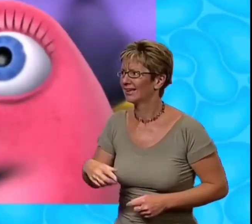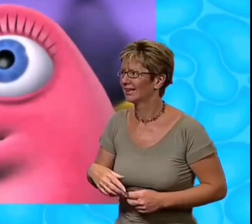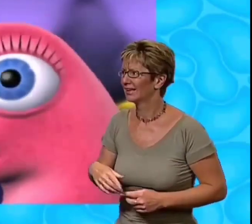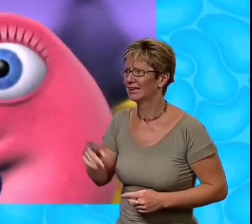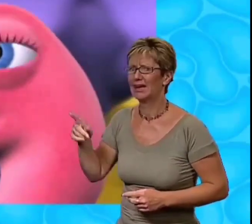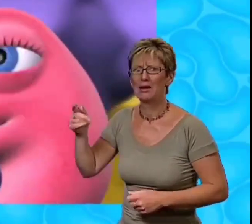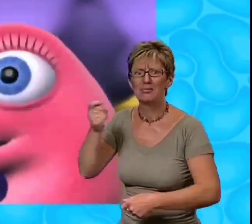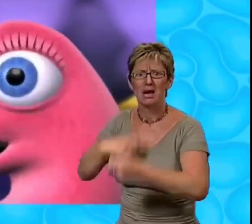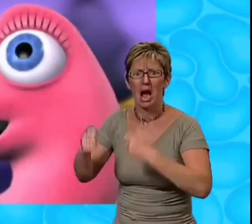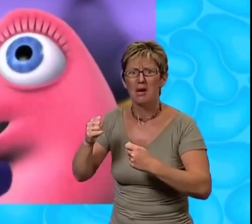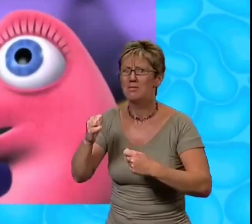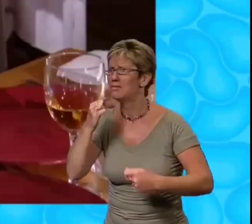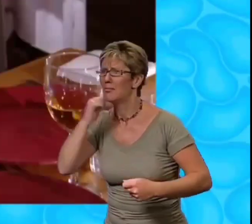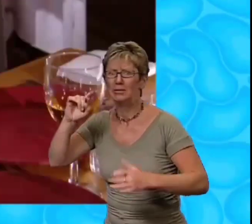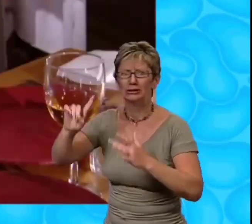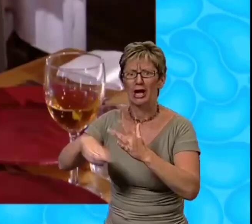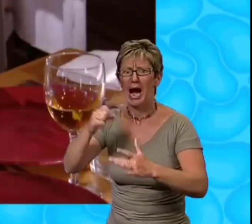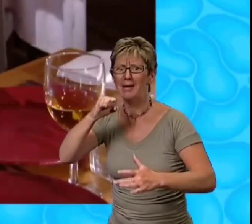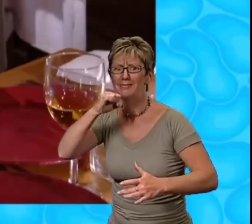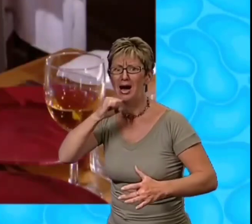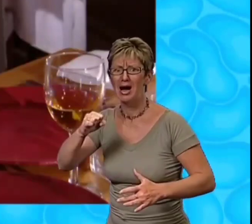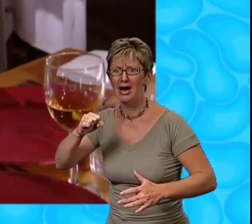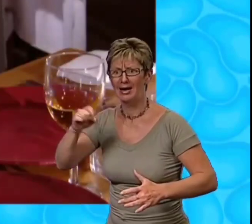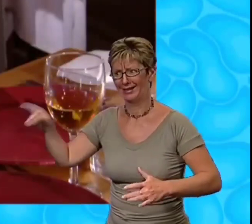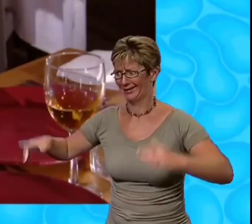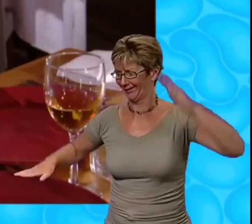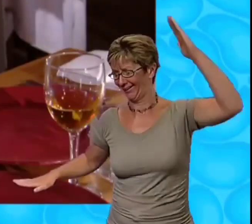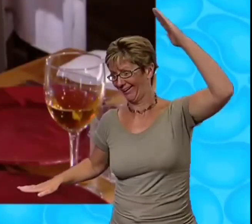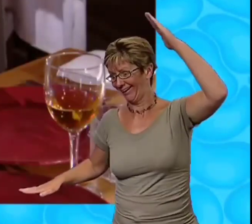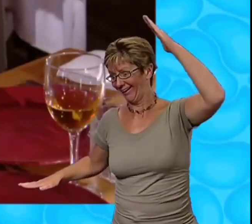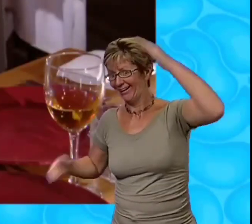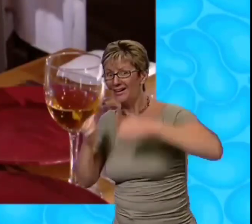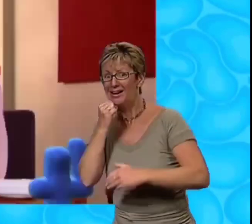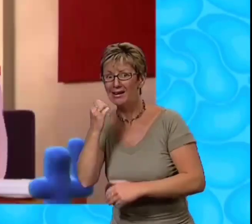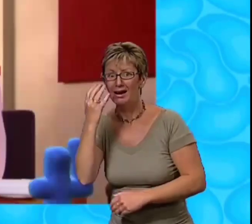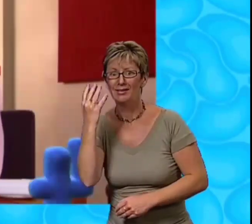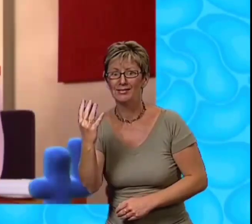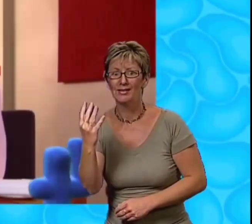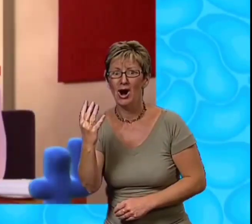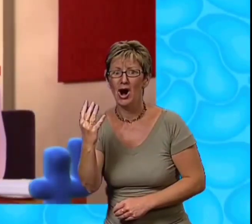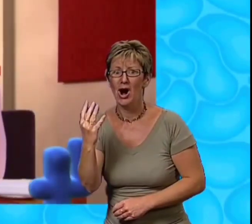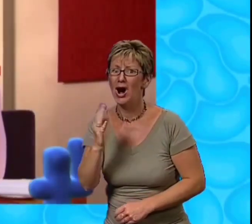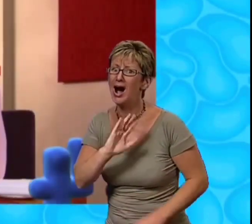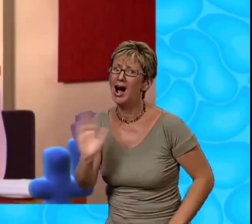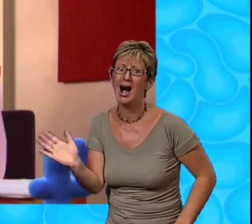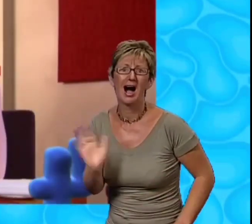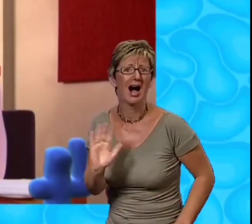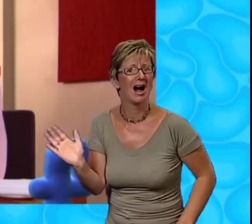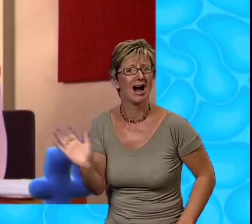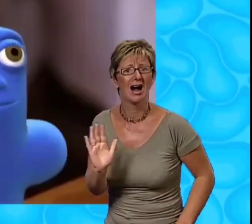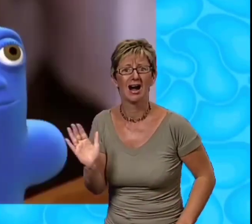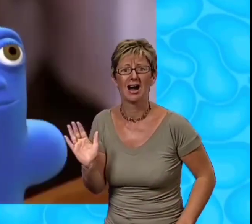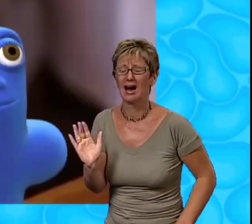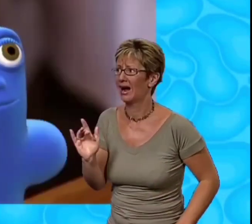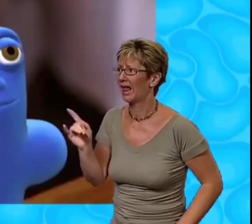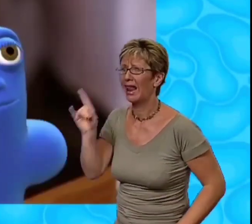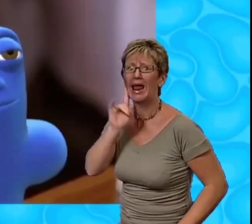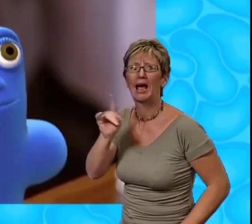He's Numberjack Man. And Four thinks he's the man. That's Lady's